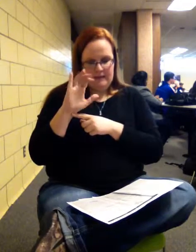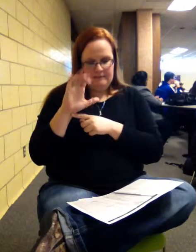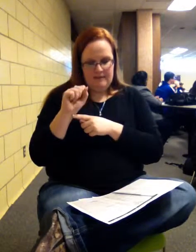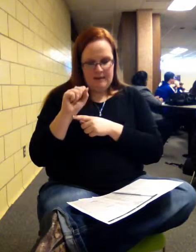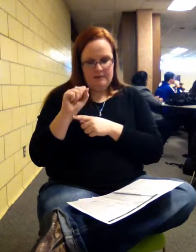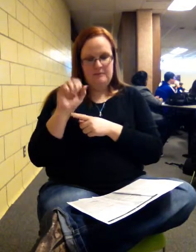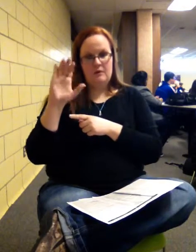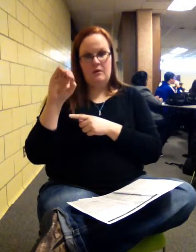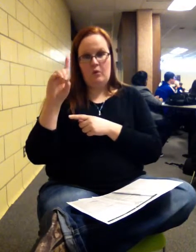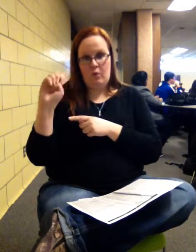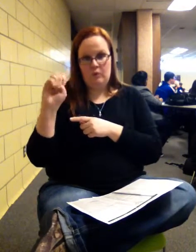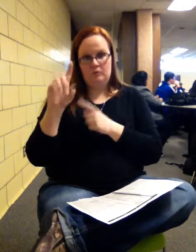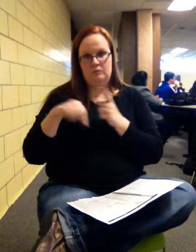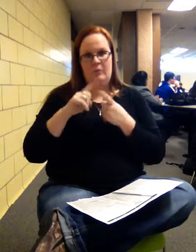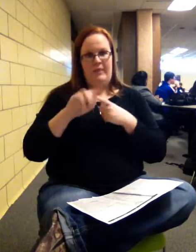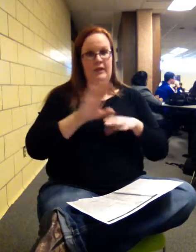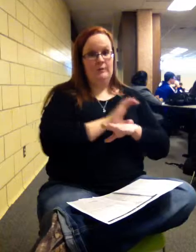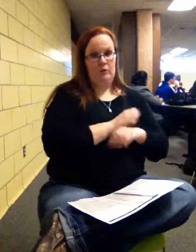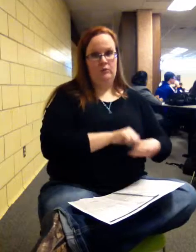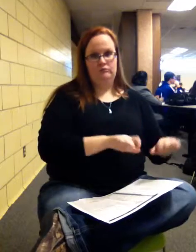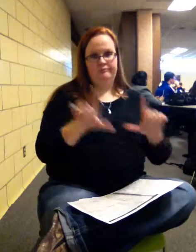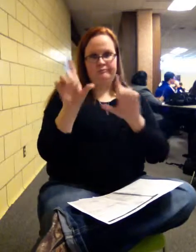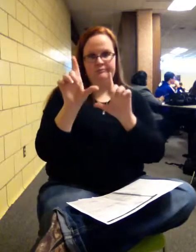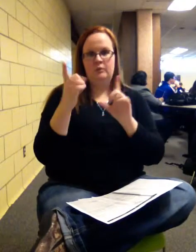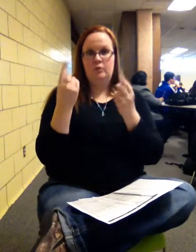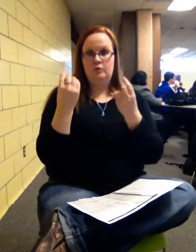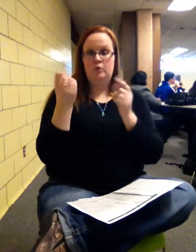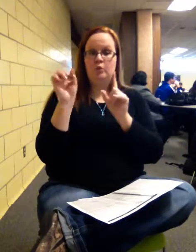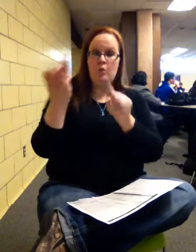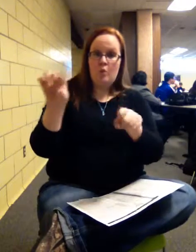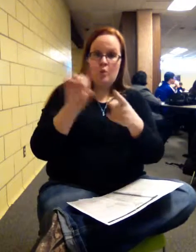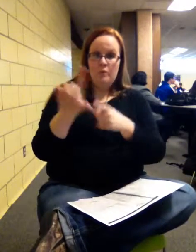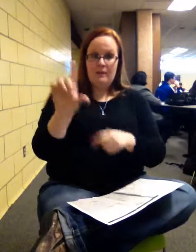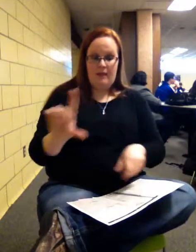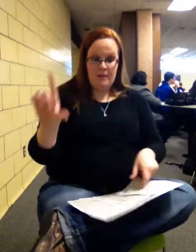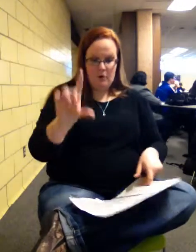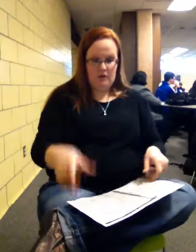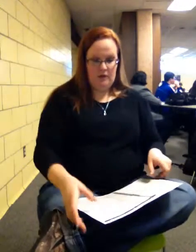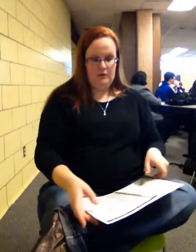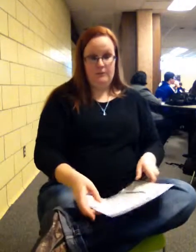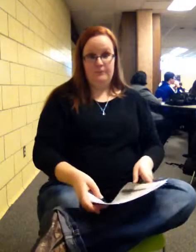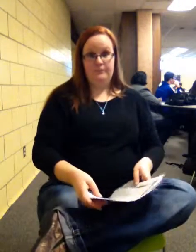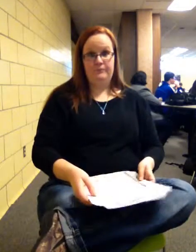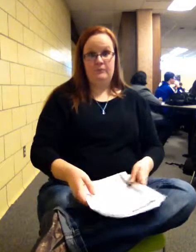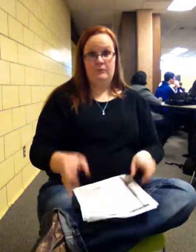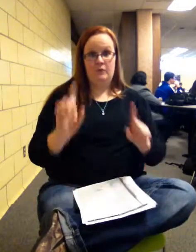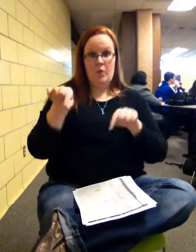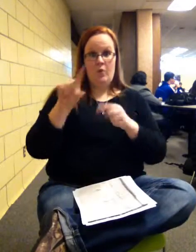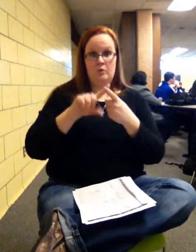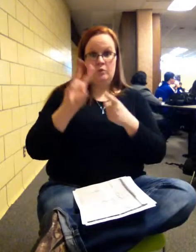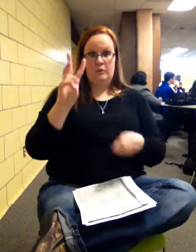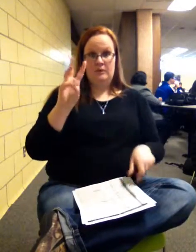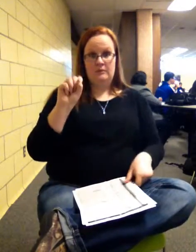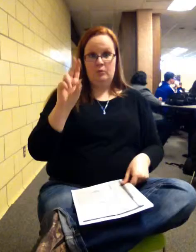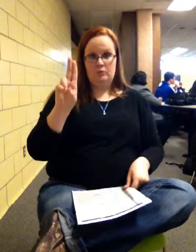yet, is you'll go over to the library, and if you use the WSU library, other libraries have RMA. But if you use